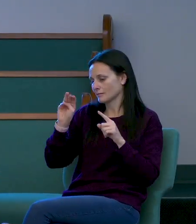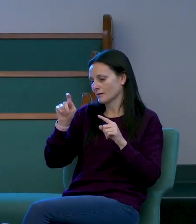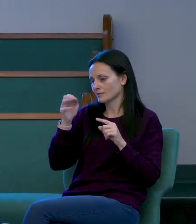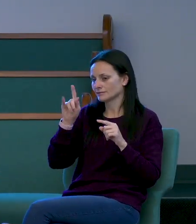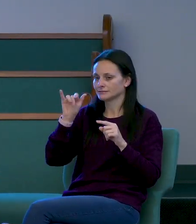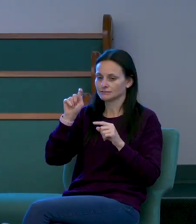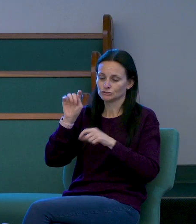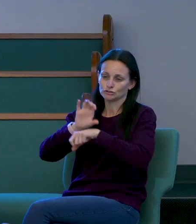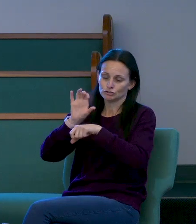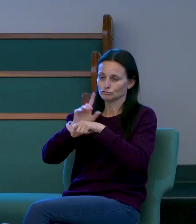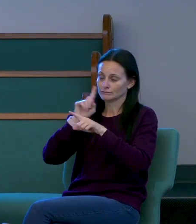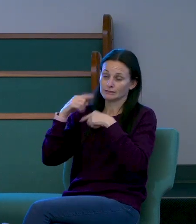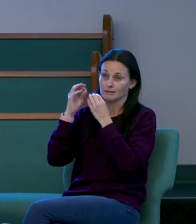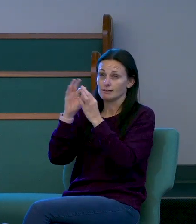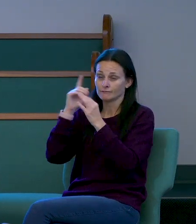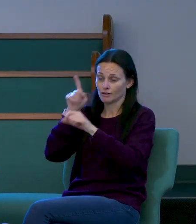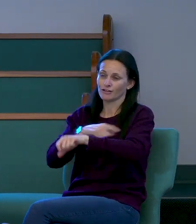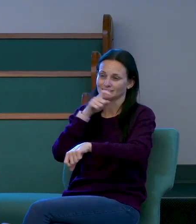with controversy for a long time now. So,